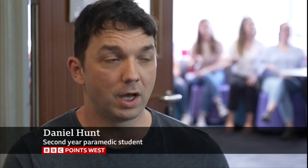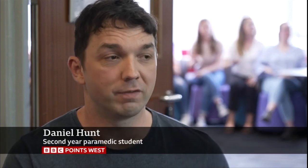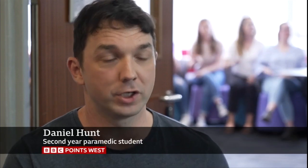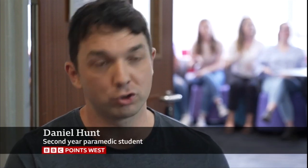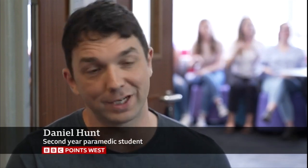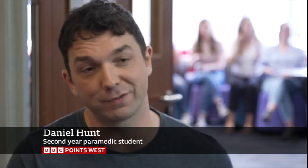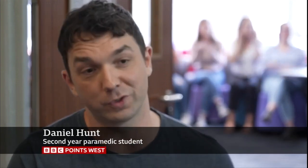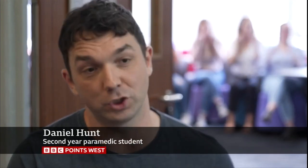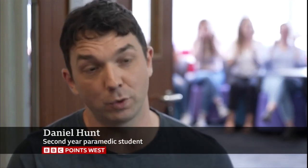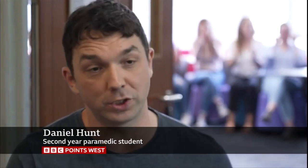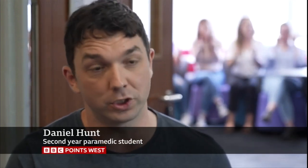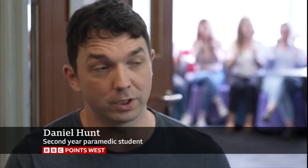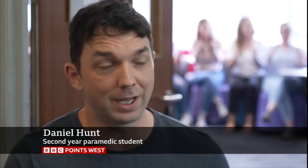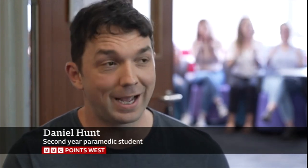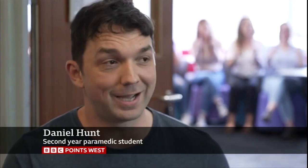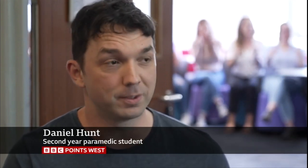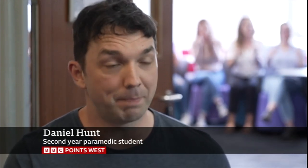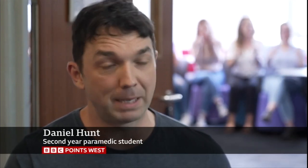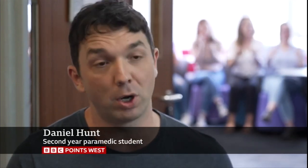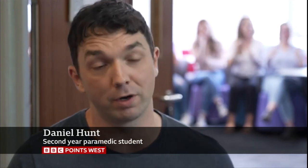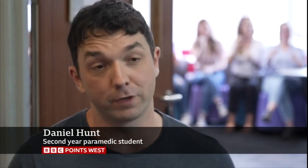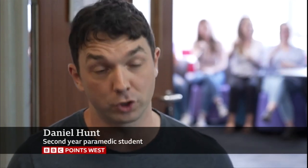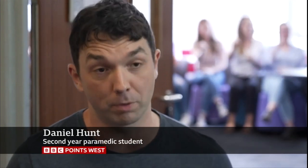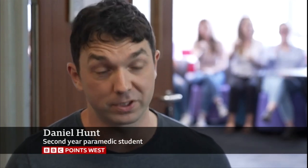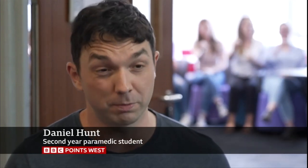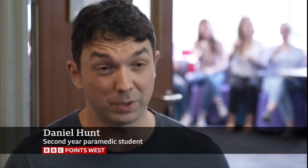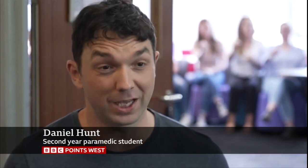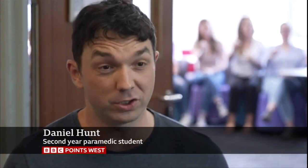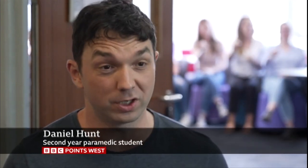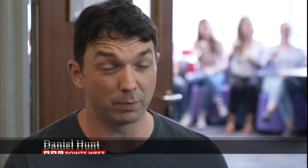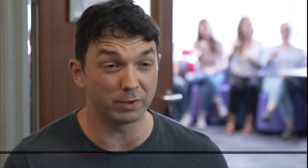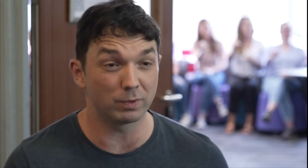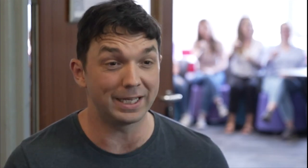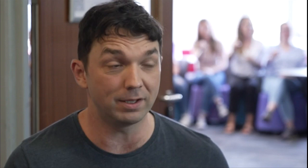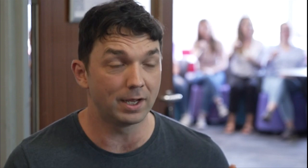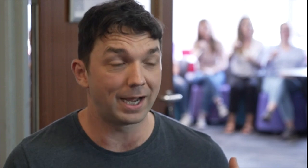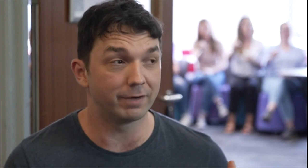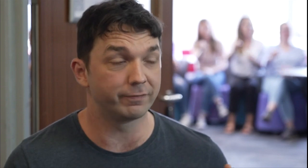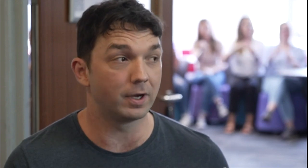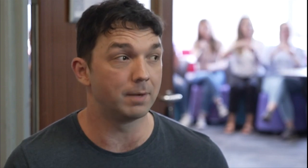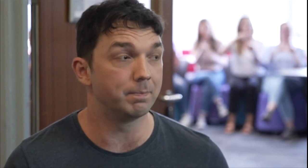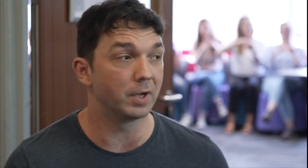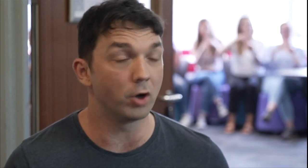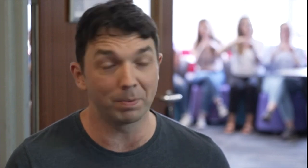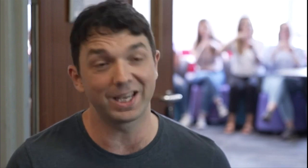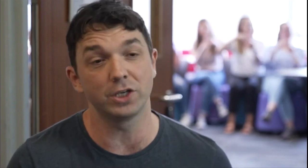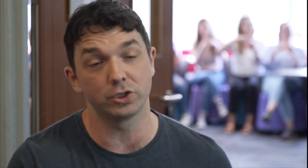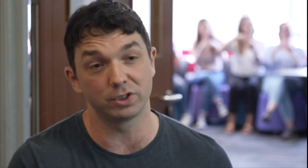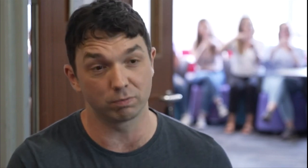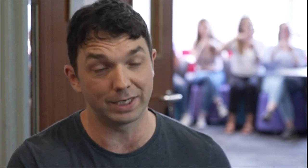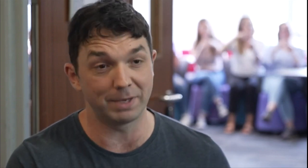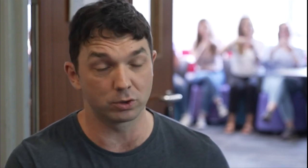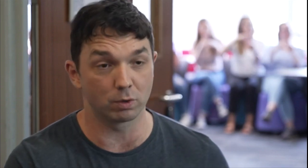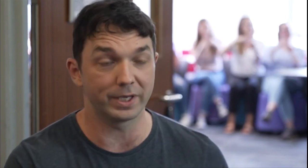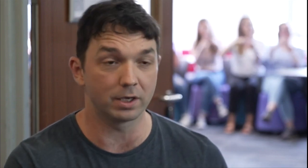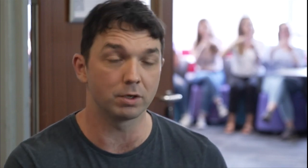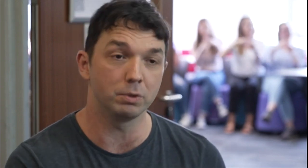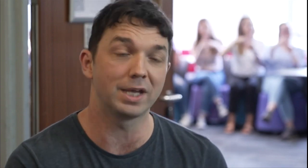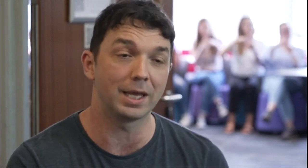very stressful situation, and a big part of our job is communication, and we really have an obligation to really make sure we can communicate with